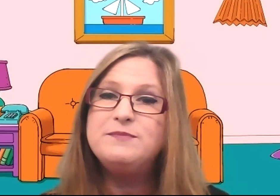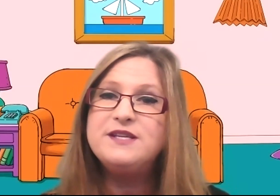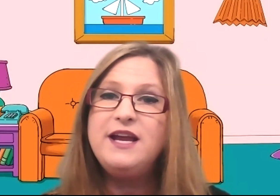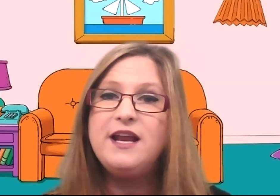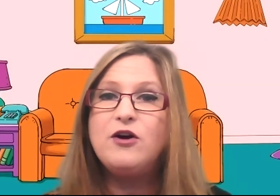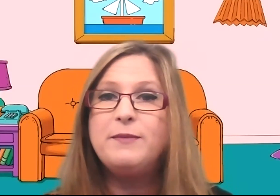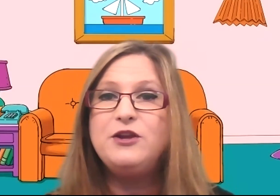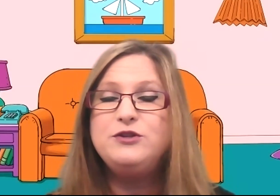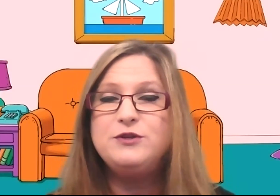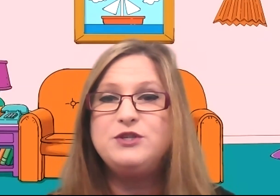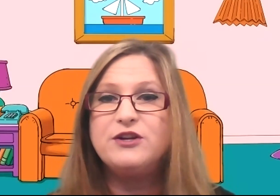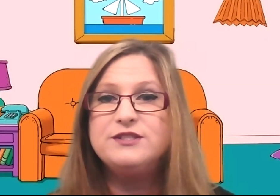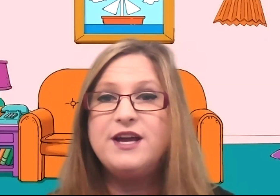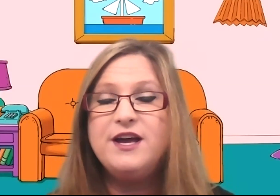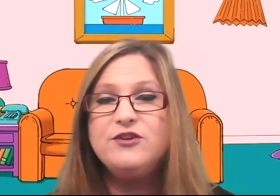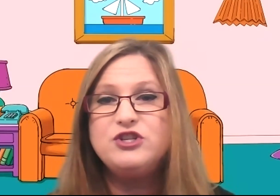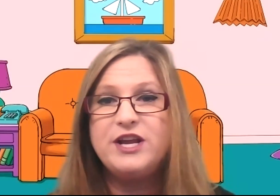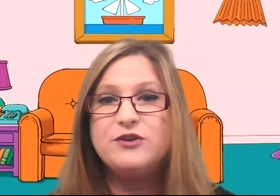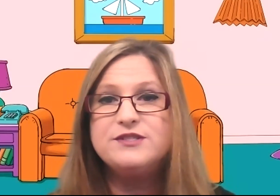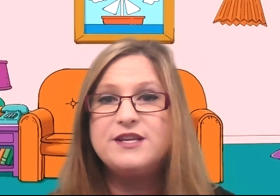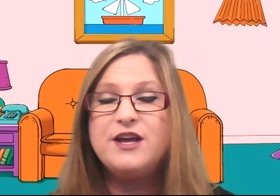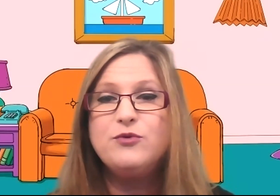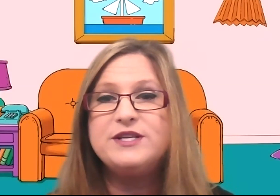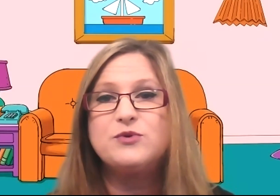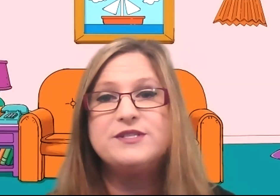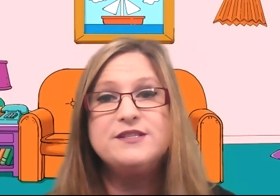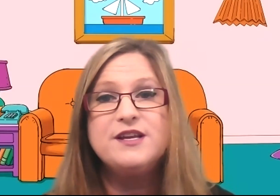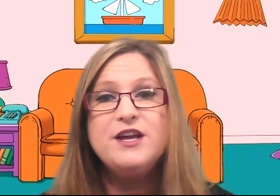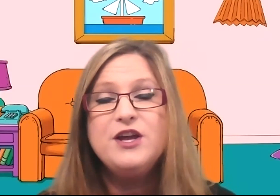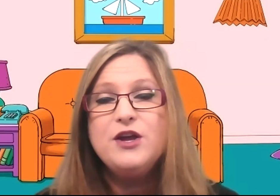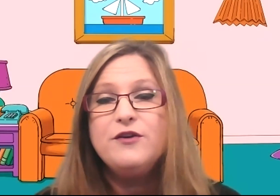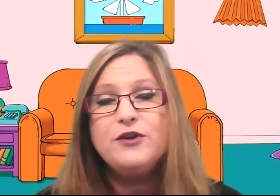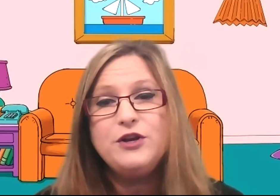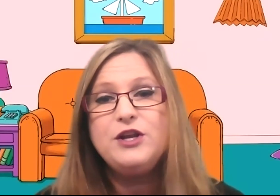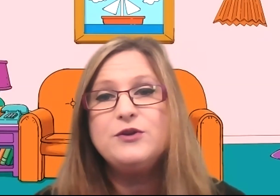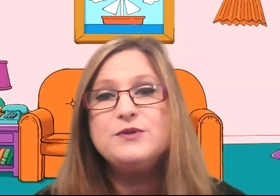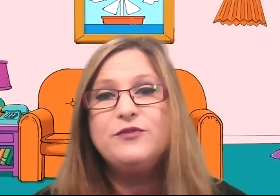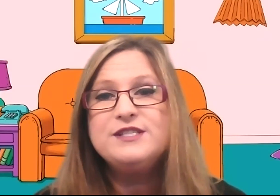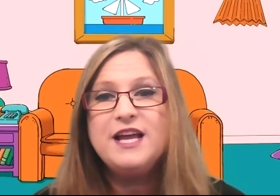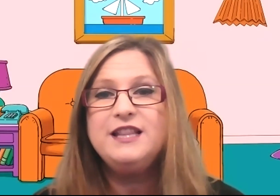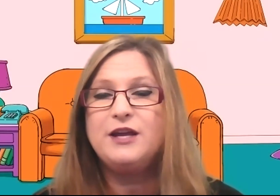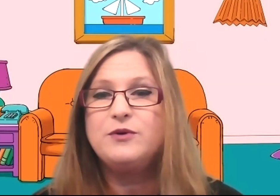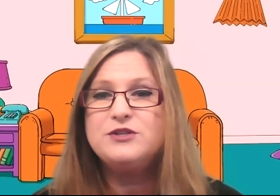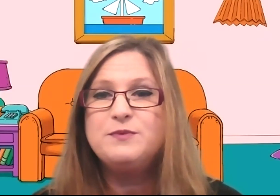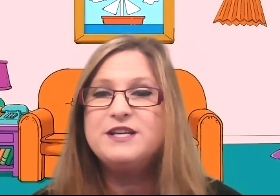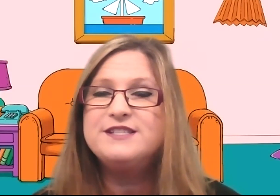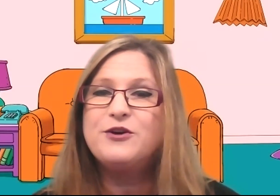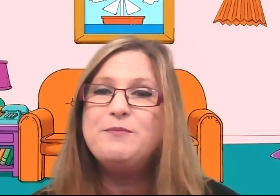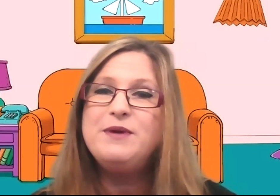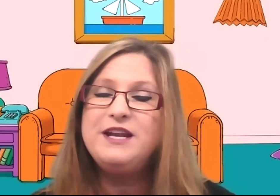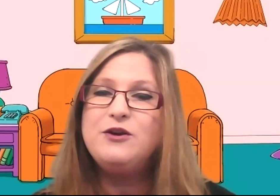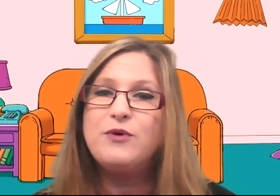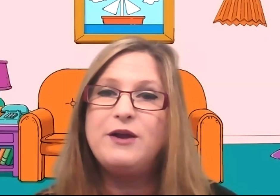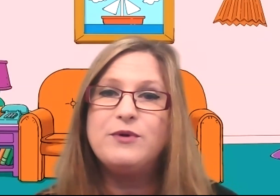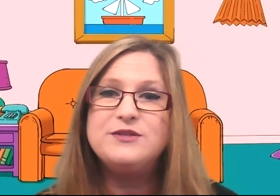my website and on my YouTube channel to other channels and other resources for you to use for sign language, because there